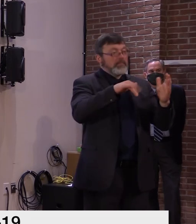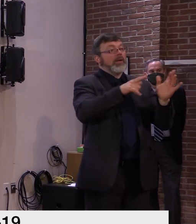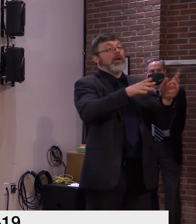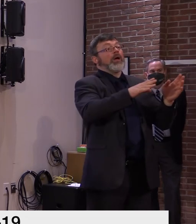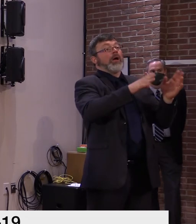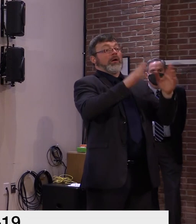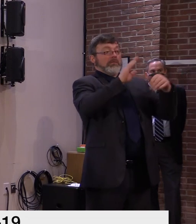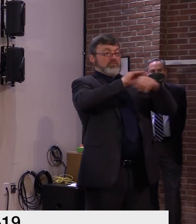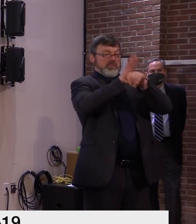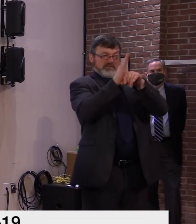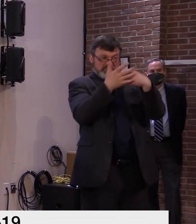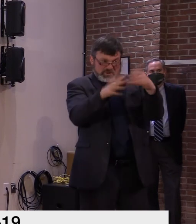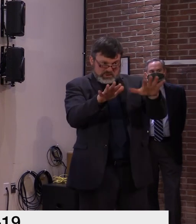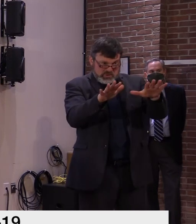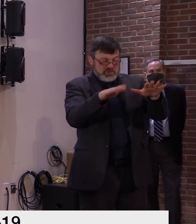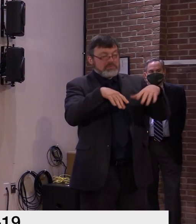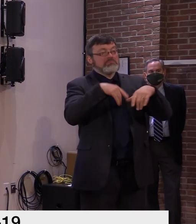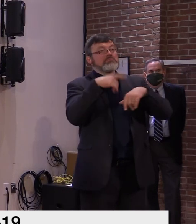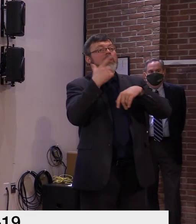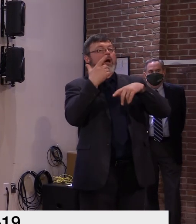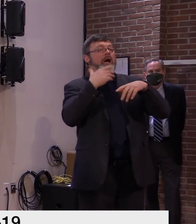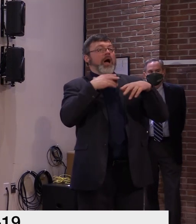less restrictive